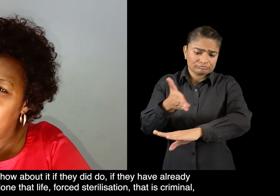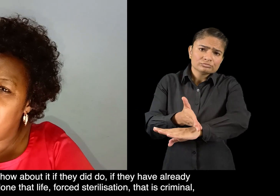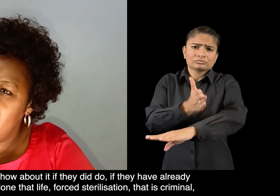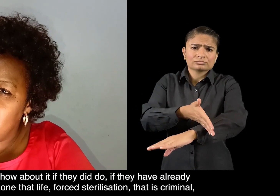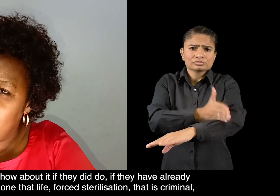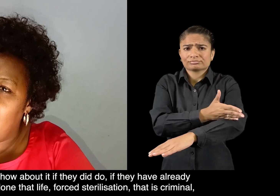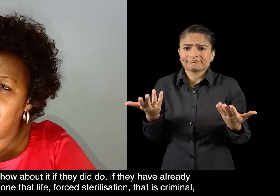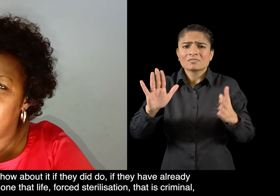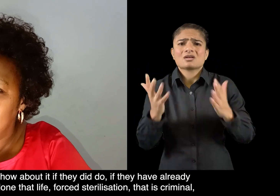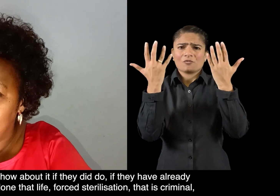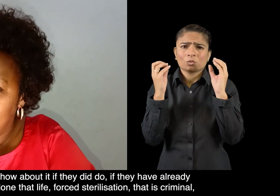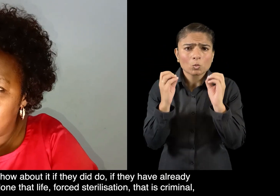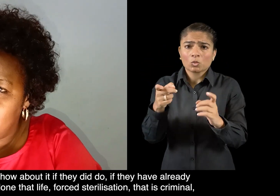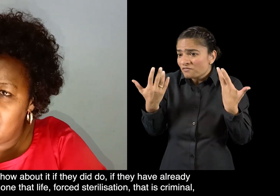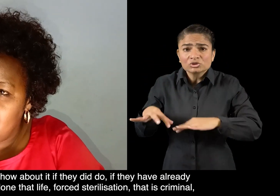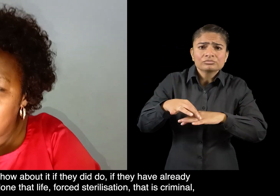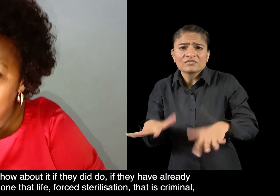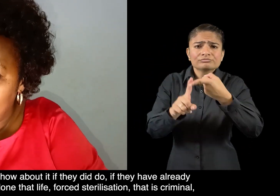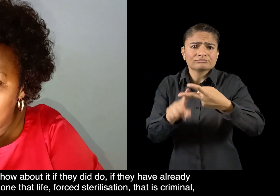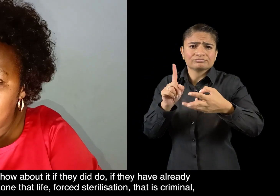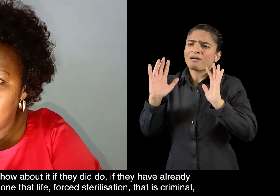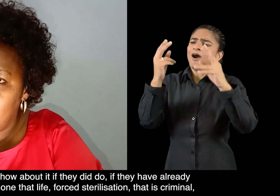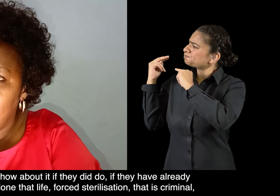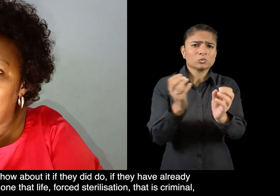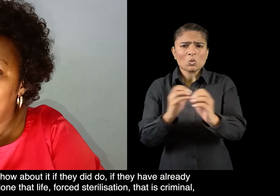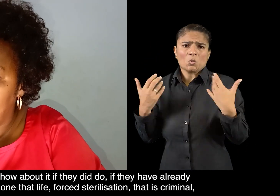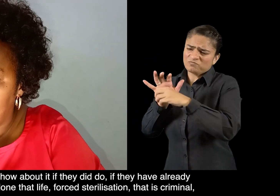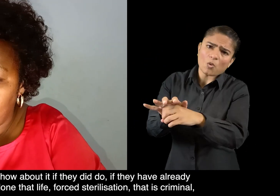if they have already done that